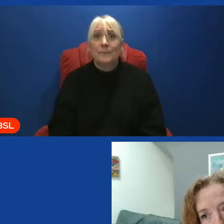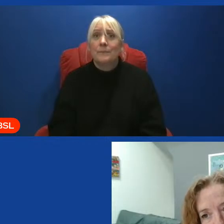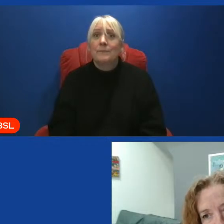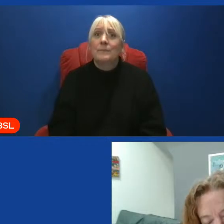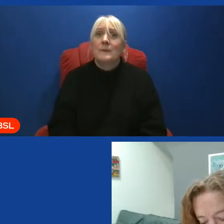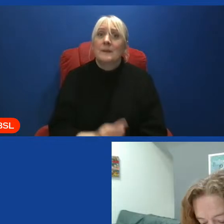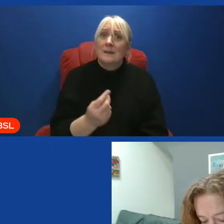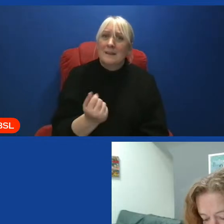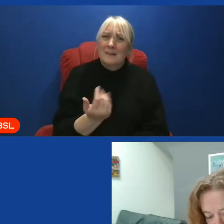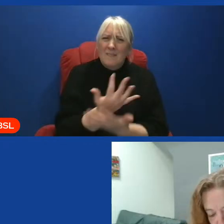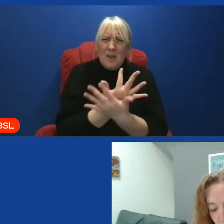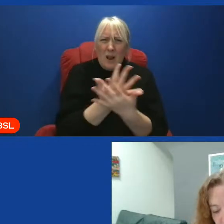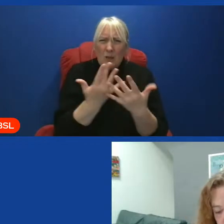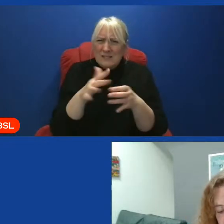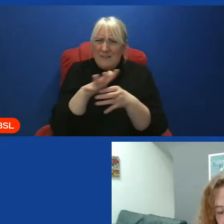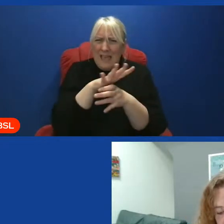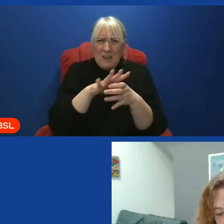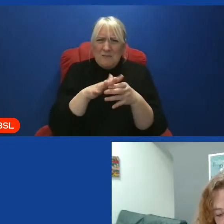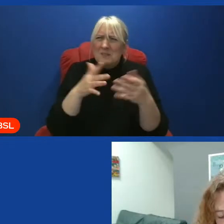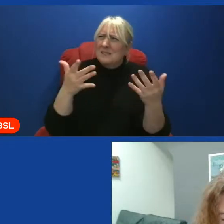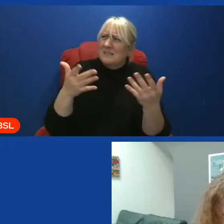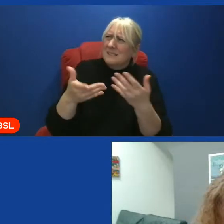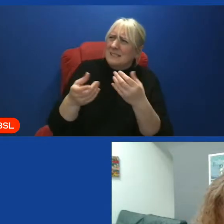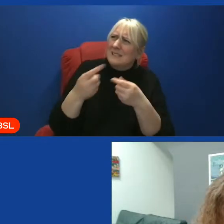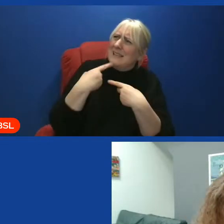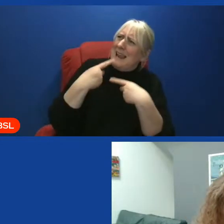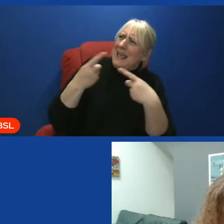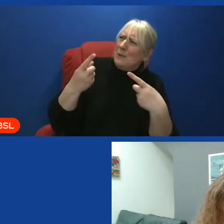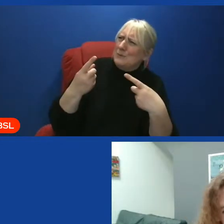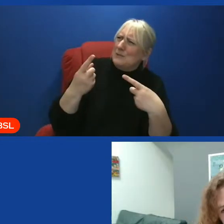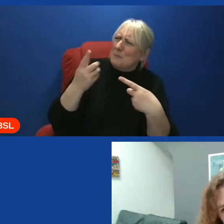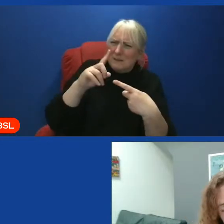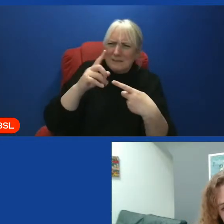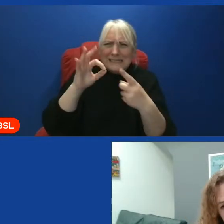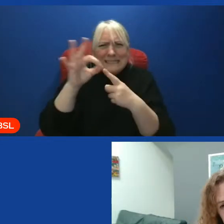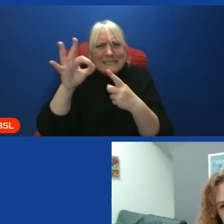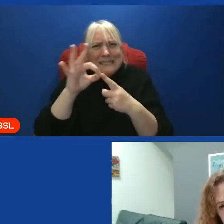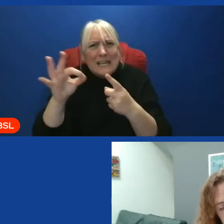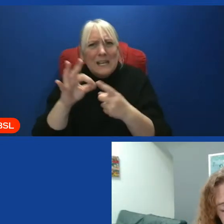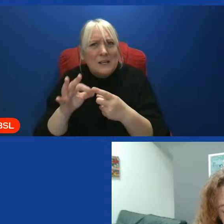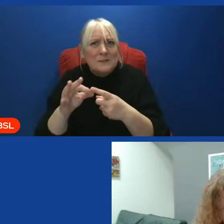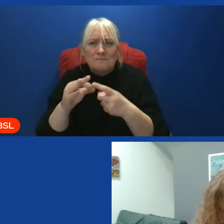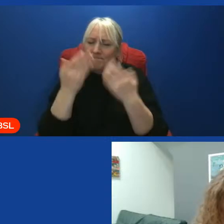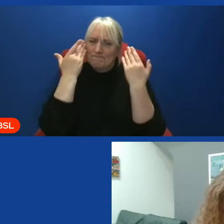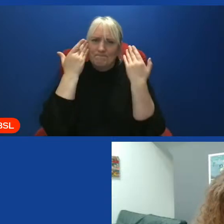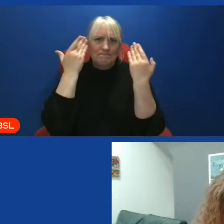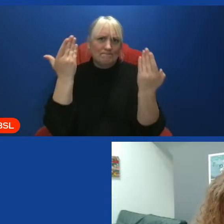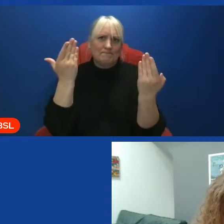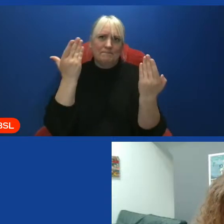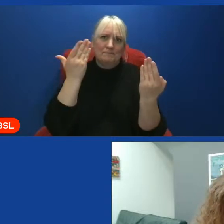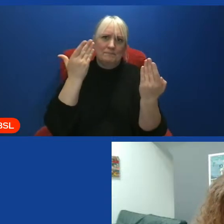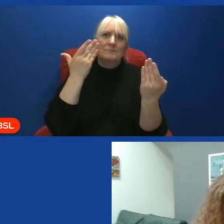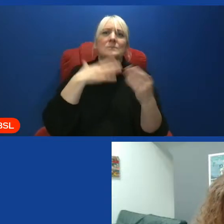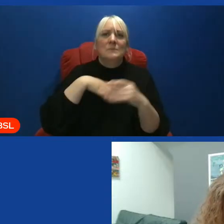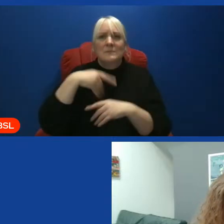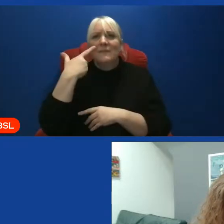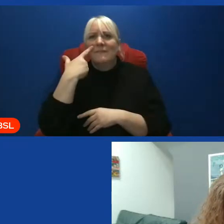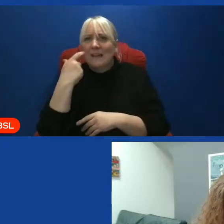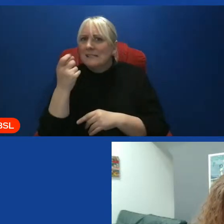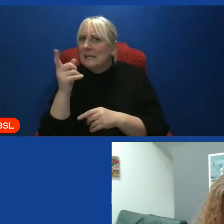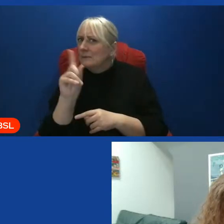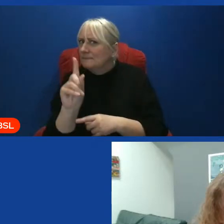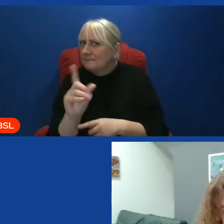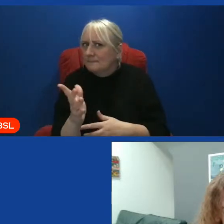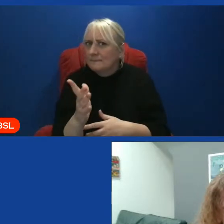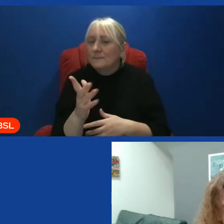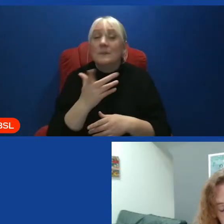untold aspects to what has been announced that we really now need to mount a campaign to deal with